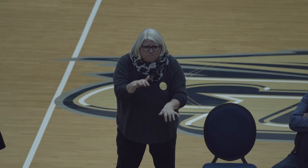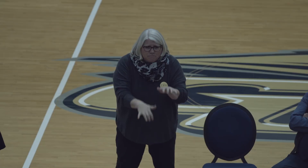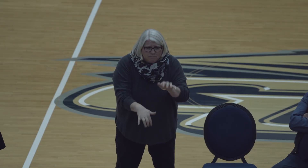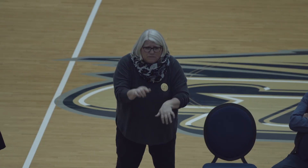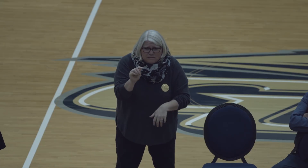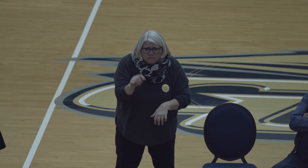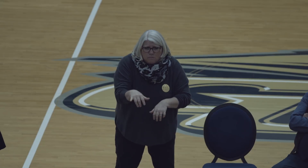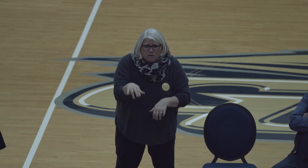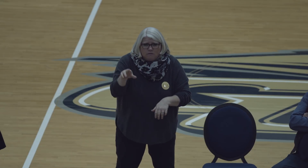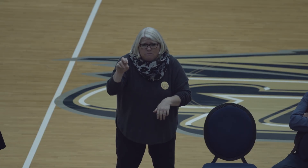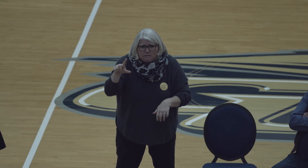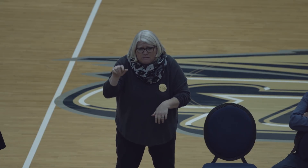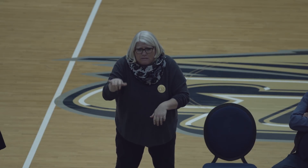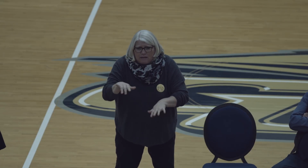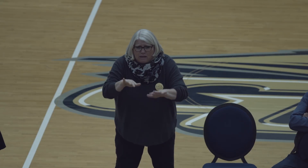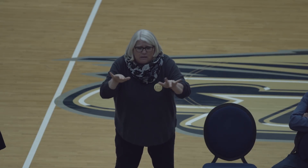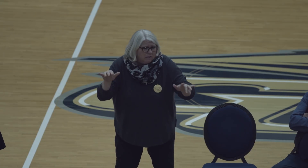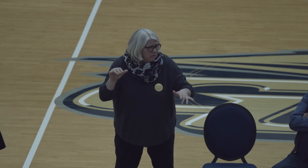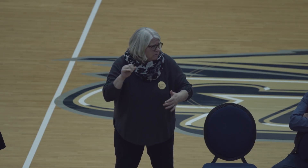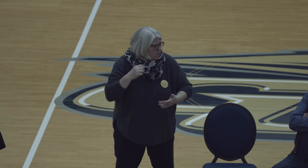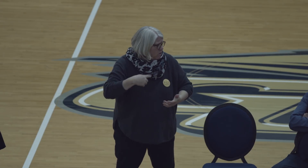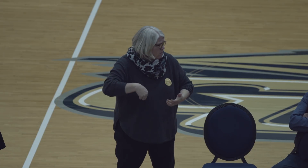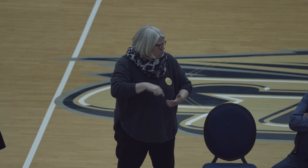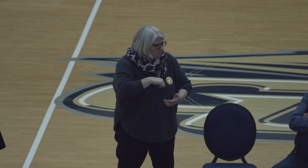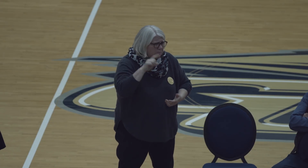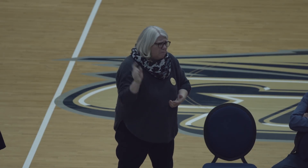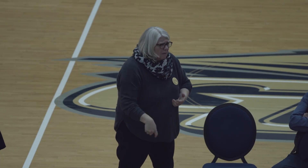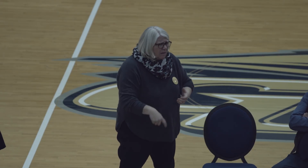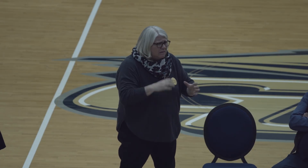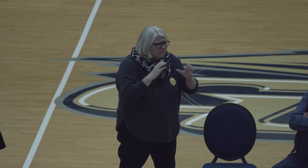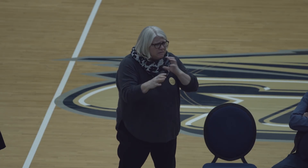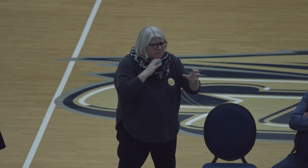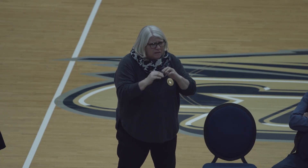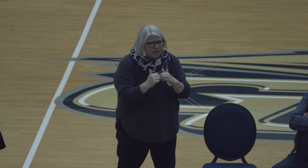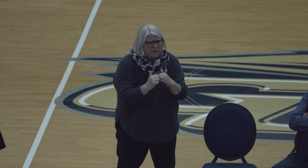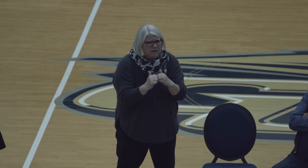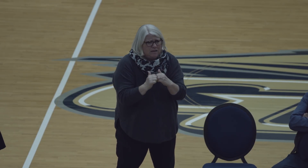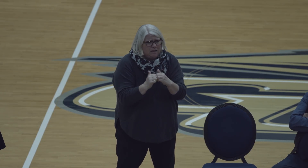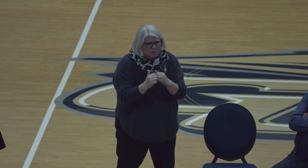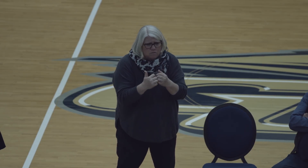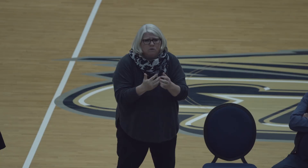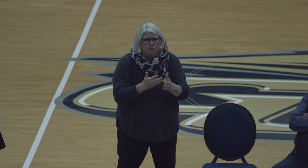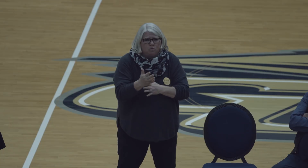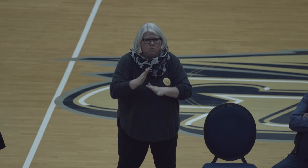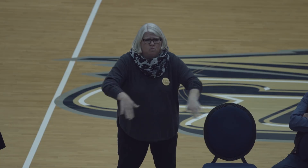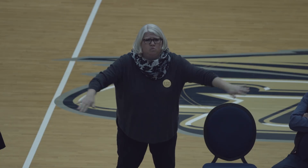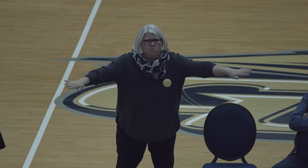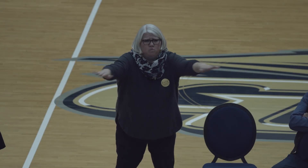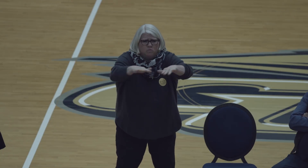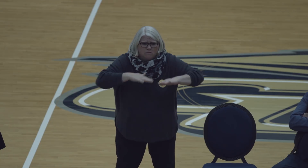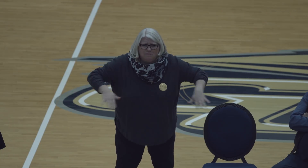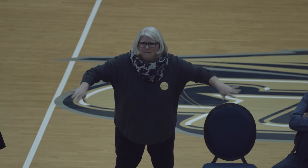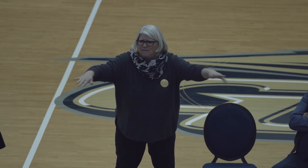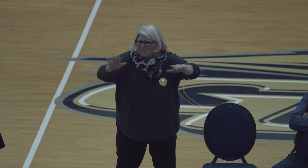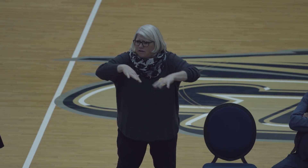back then. Everything was TTY and relay, and so we had to communicate messages out